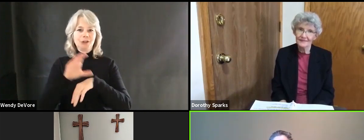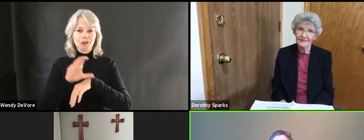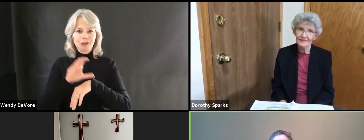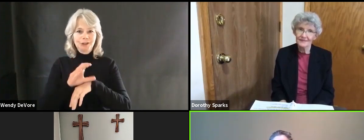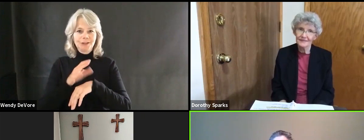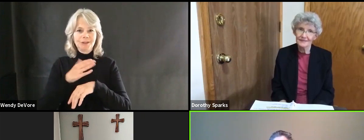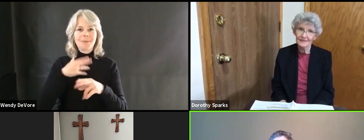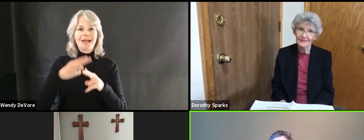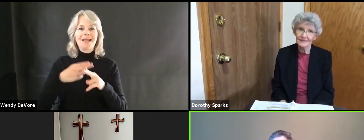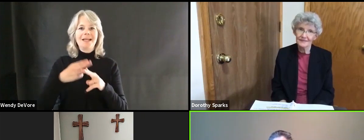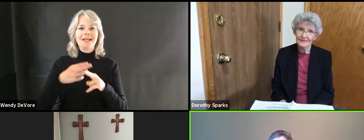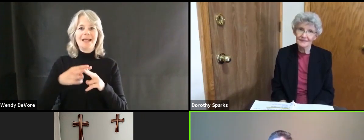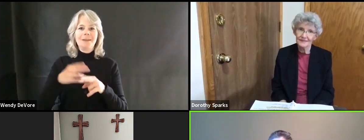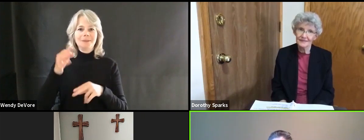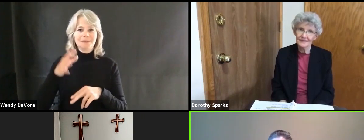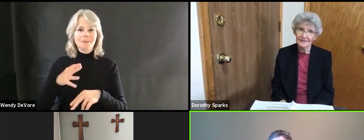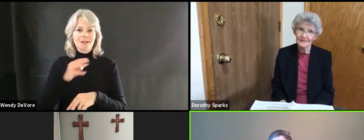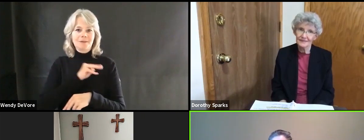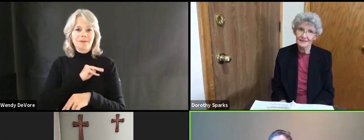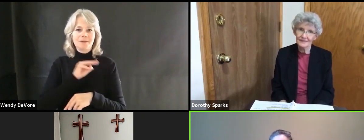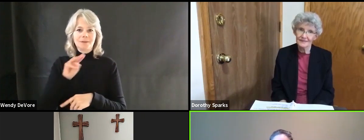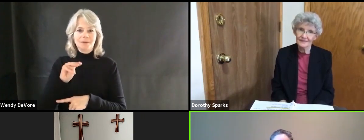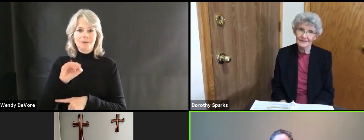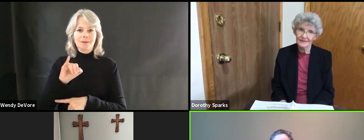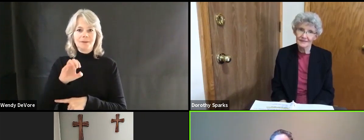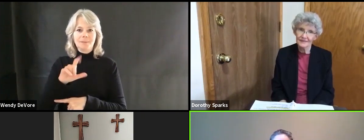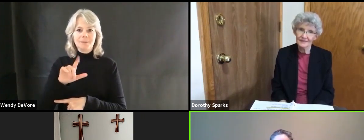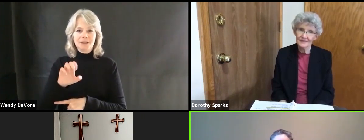here at Bread of Life.